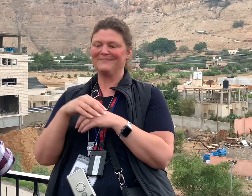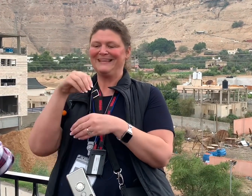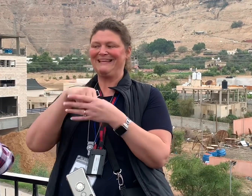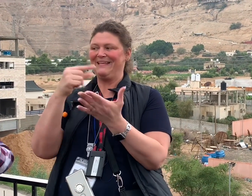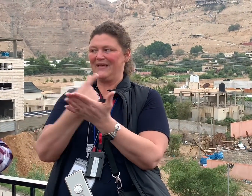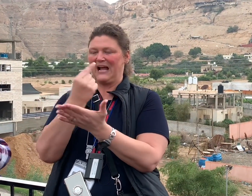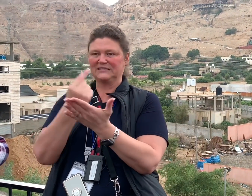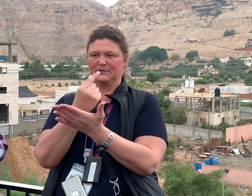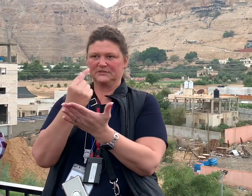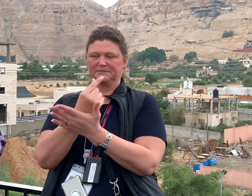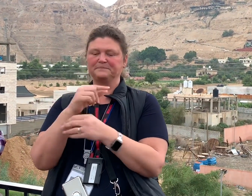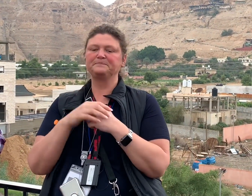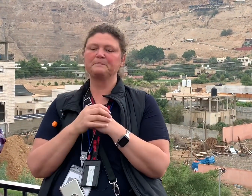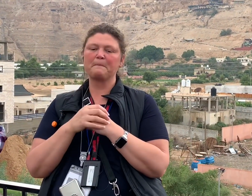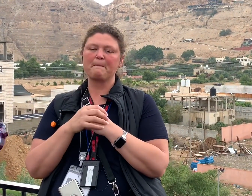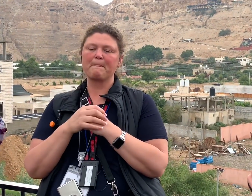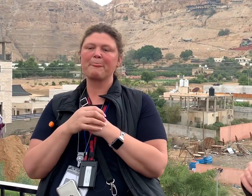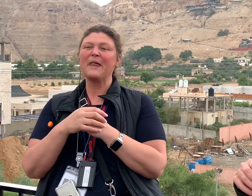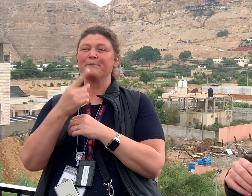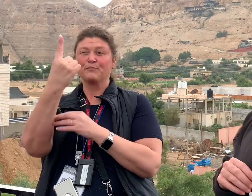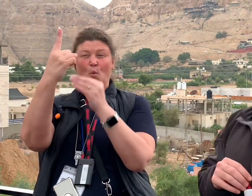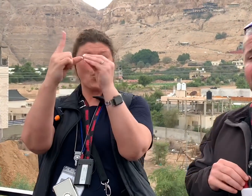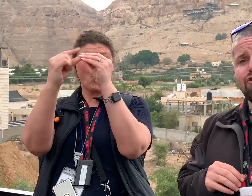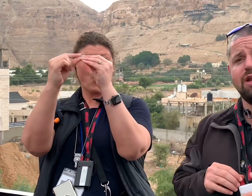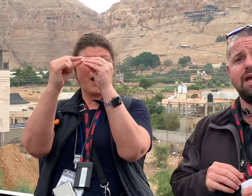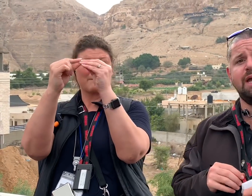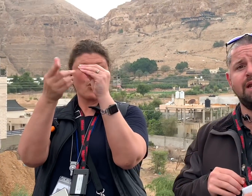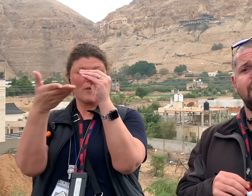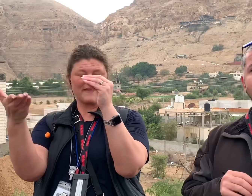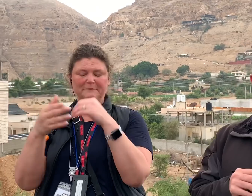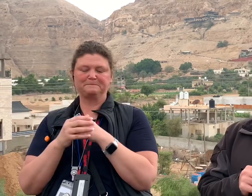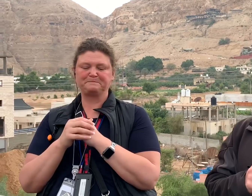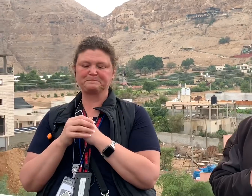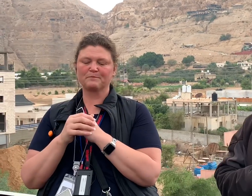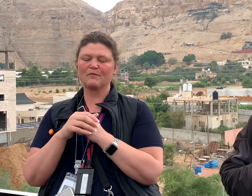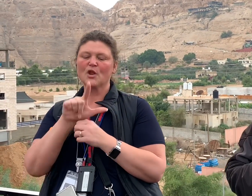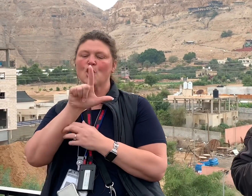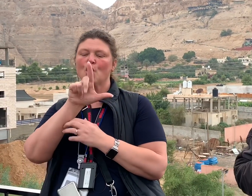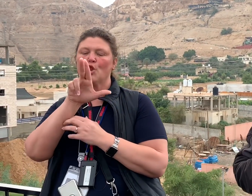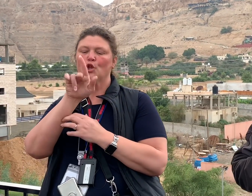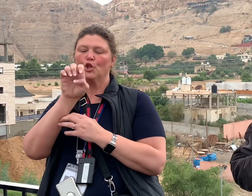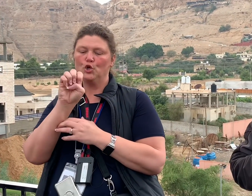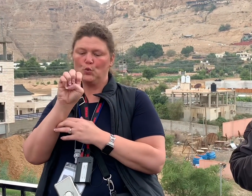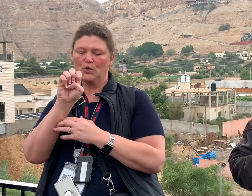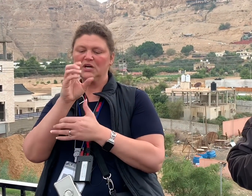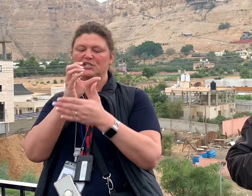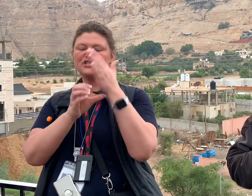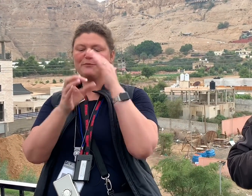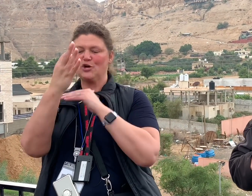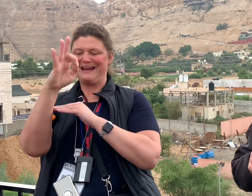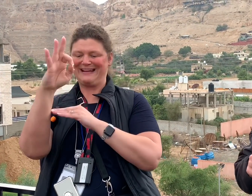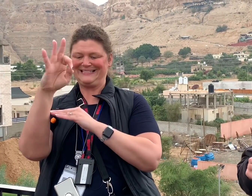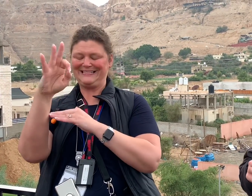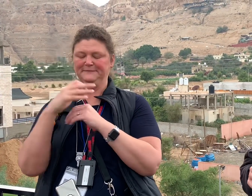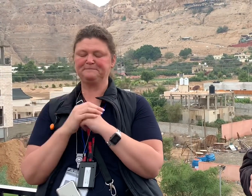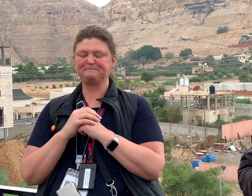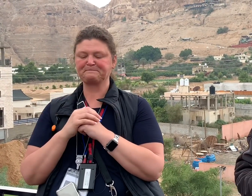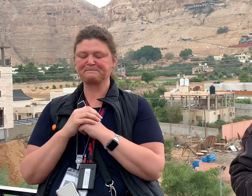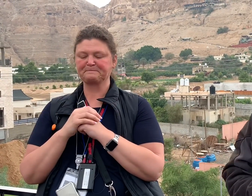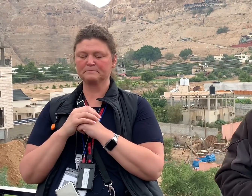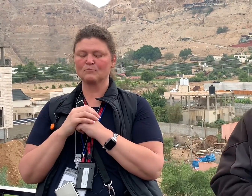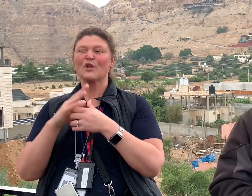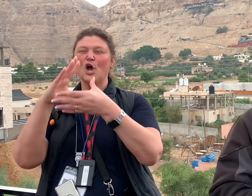Gospels. I would like to mention one more, mentioned in Luke chapter 19. And this is